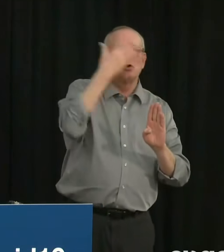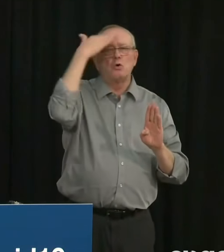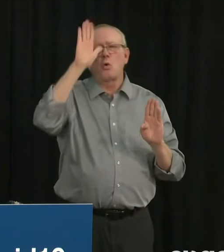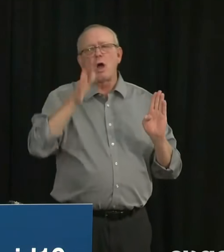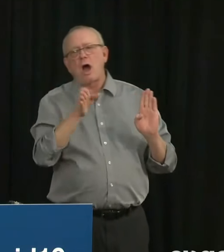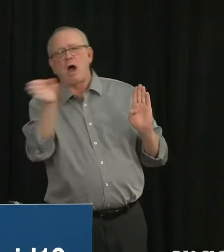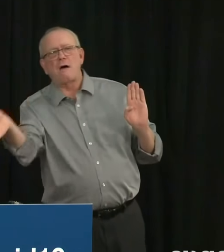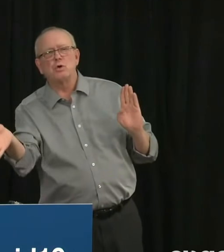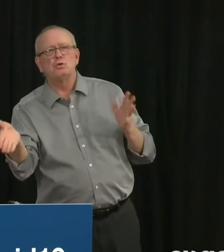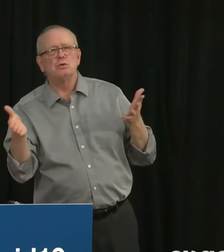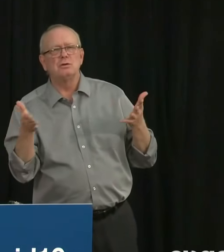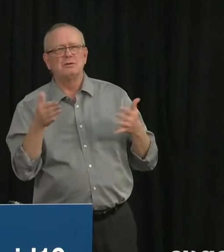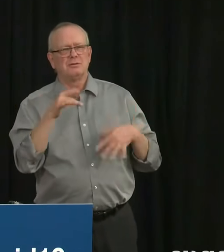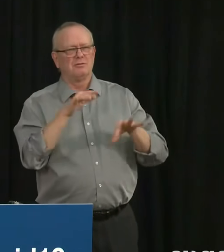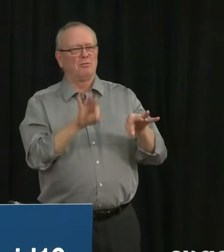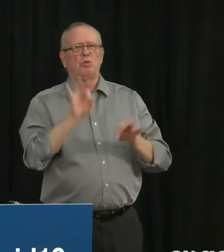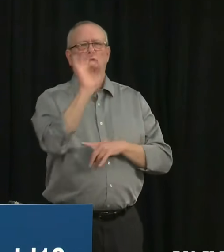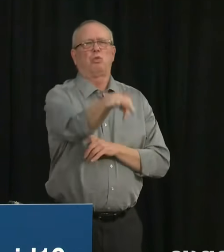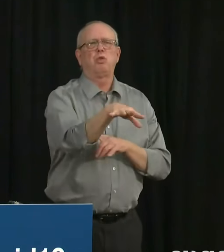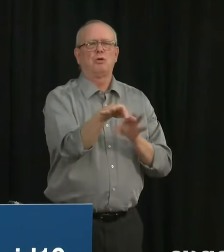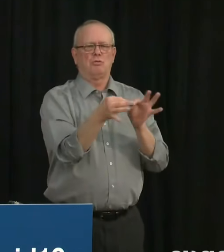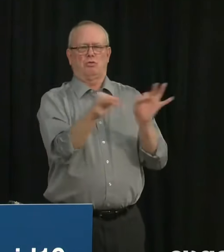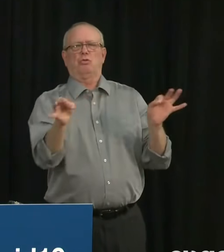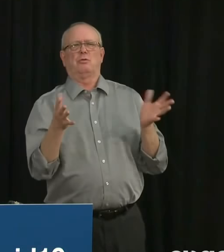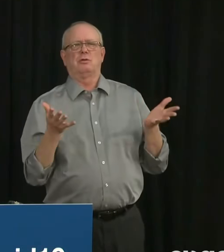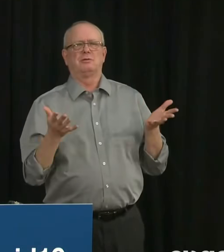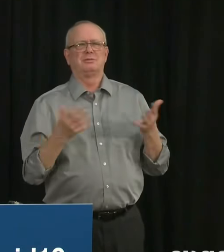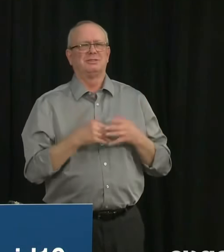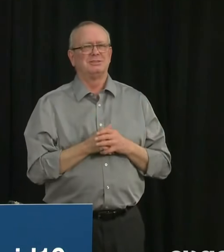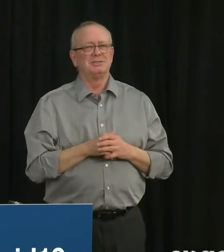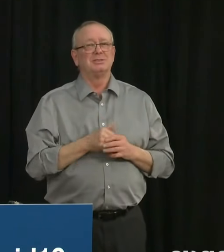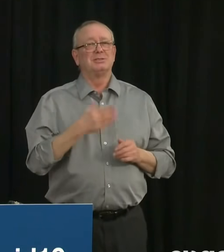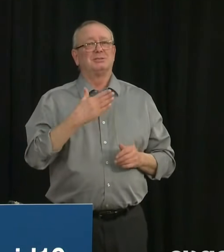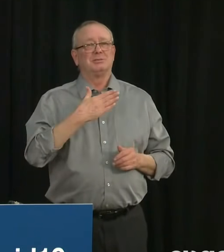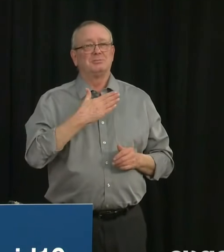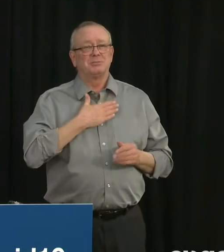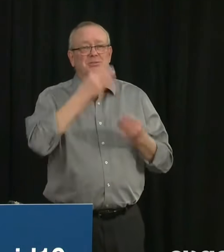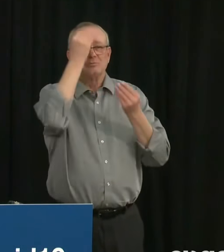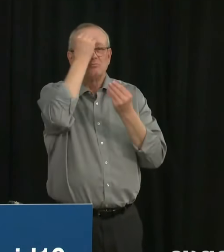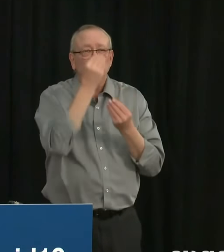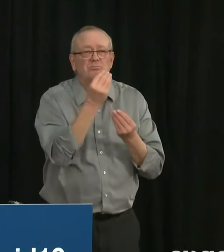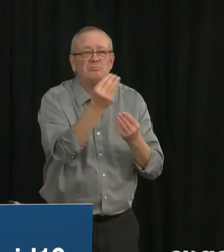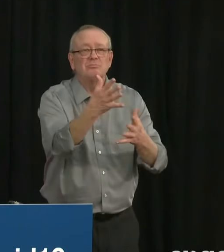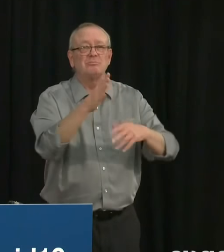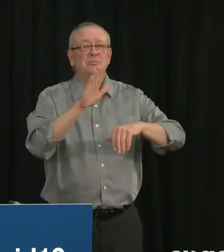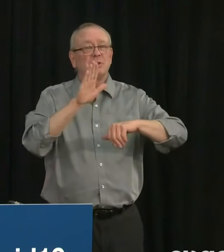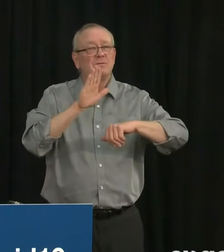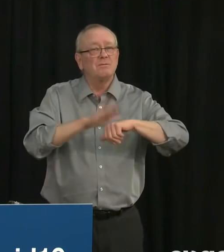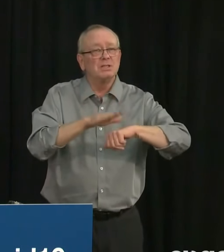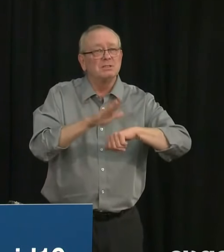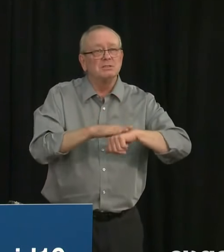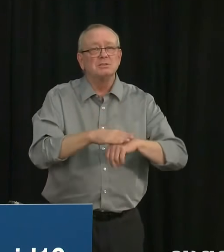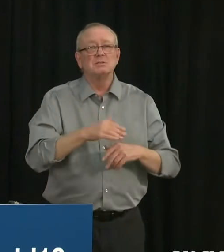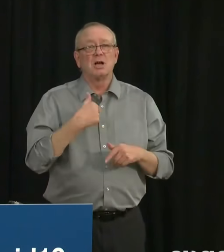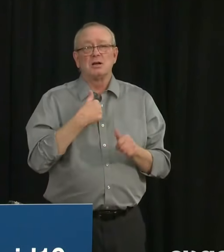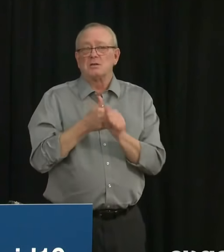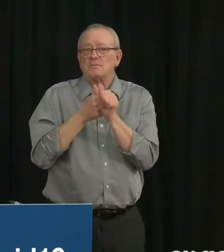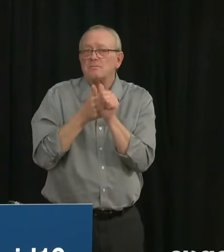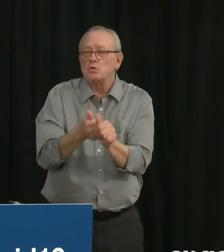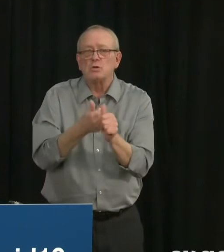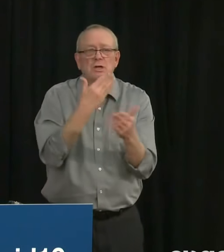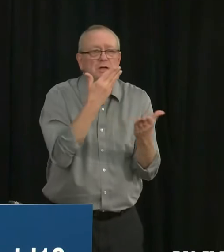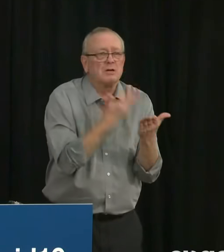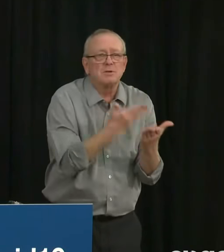ensure that my advice to the Premier and to the Minister of Health is grounded in evidence and considers every facet of